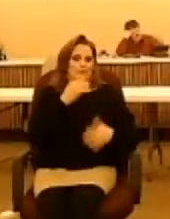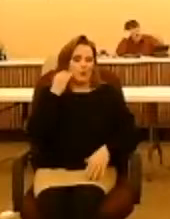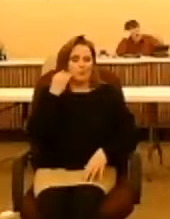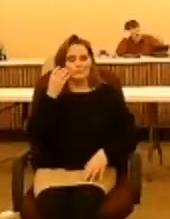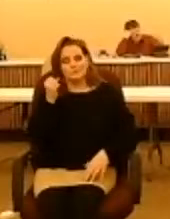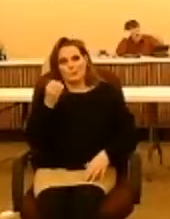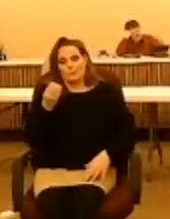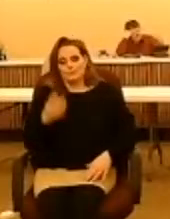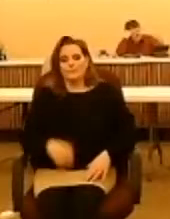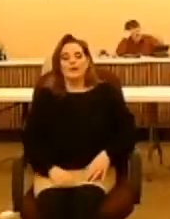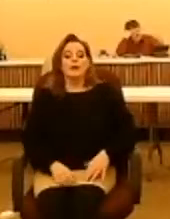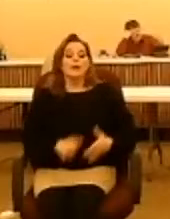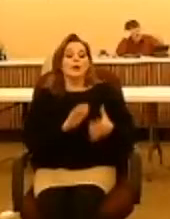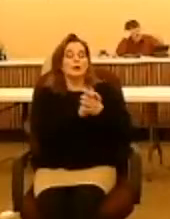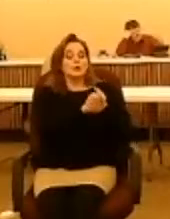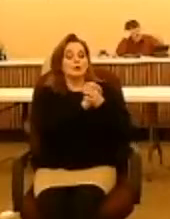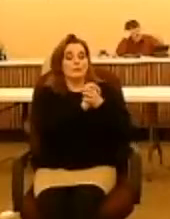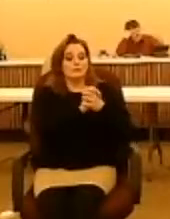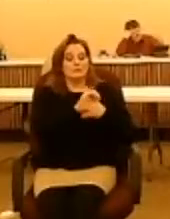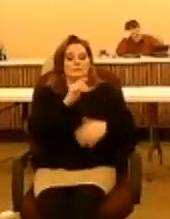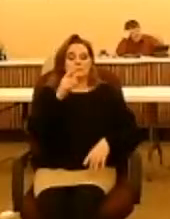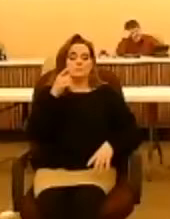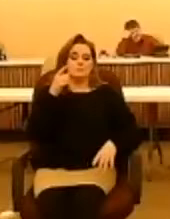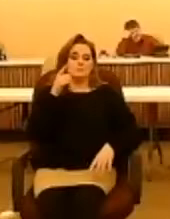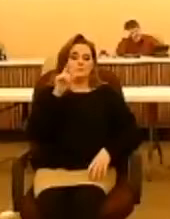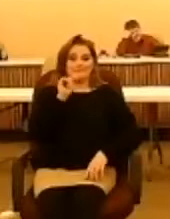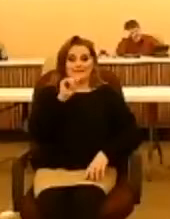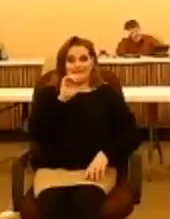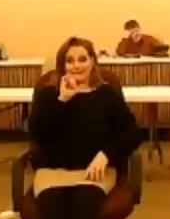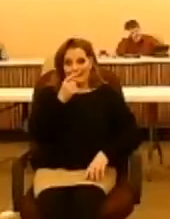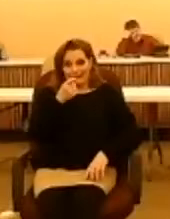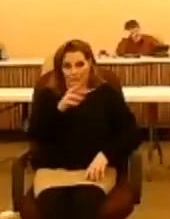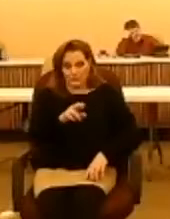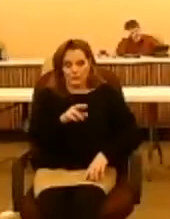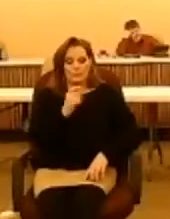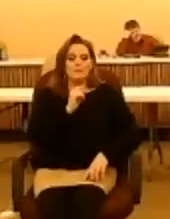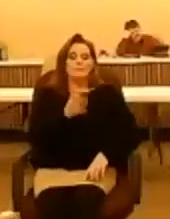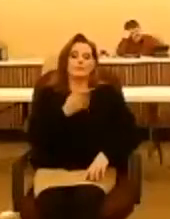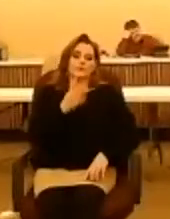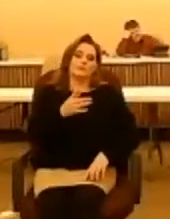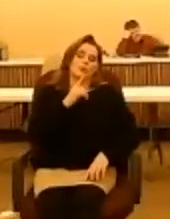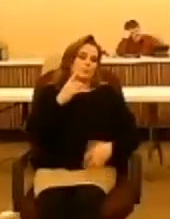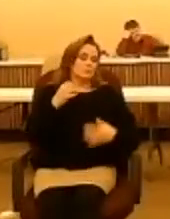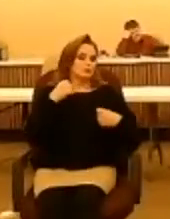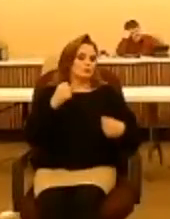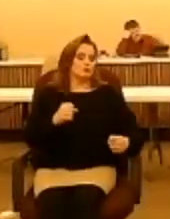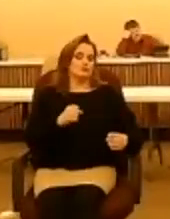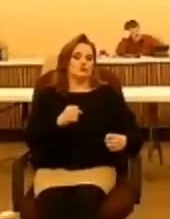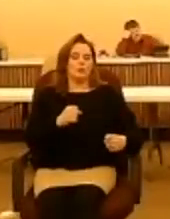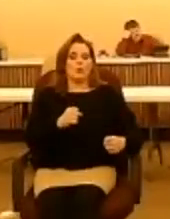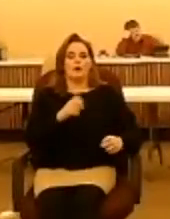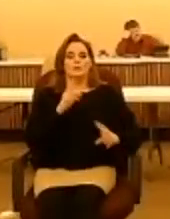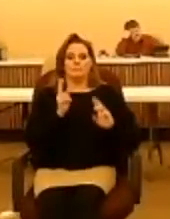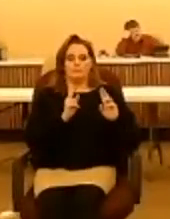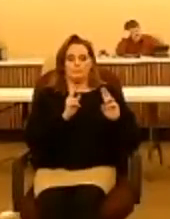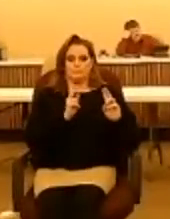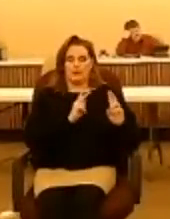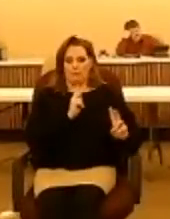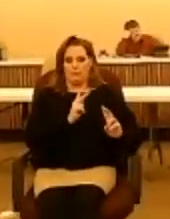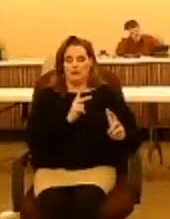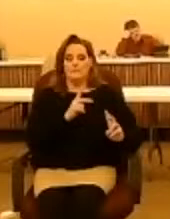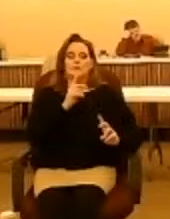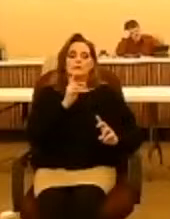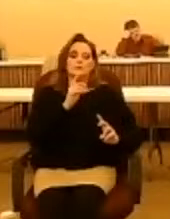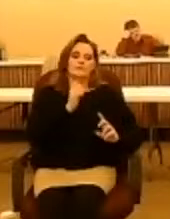home. Congratulations to Tyler. Again, we have 4 very strong candidates, each with